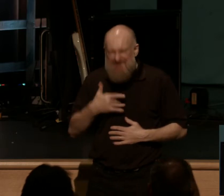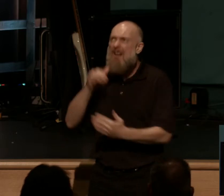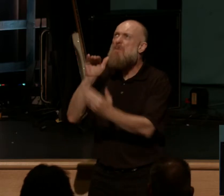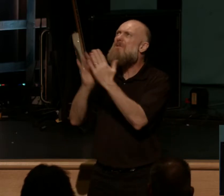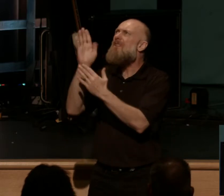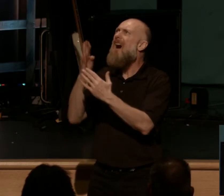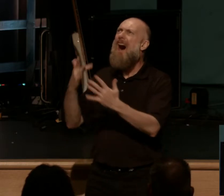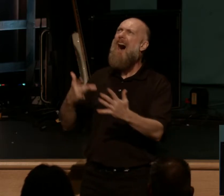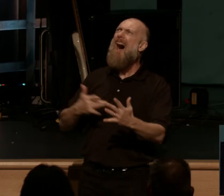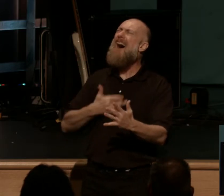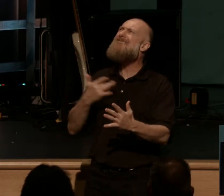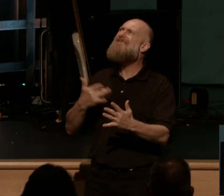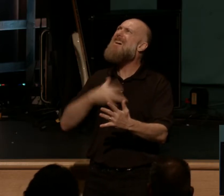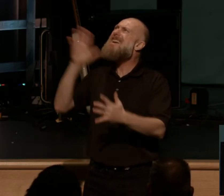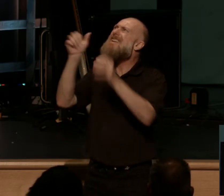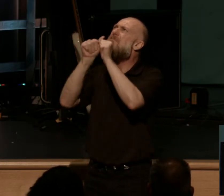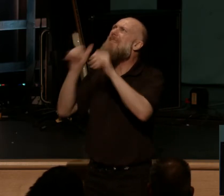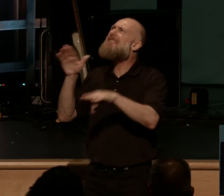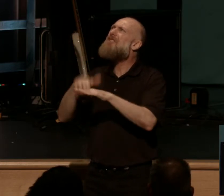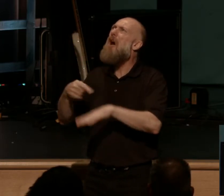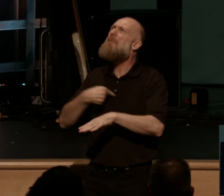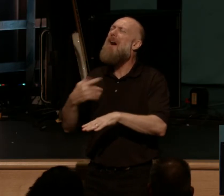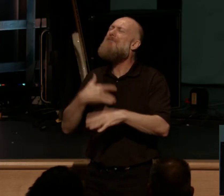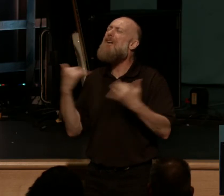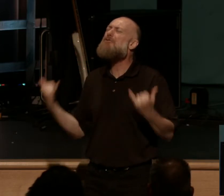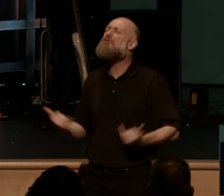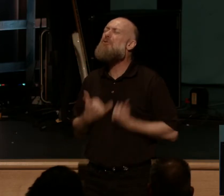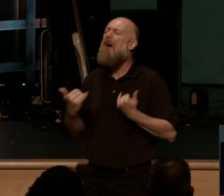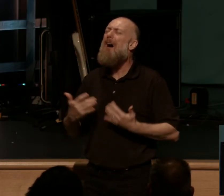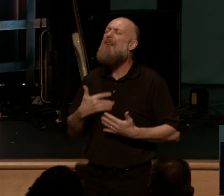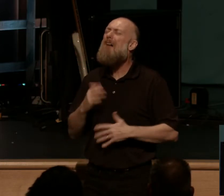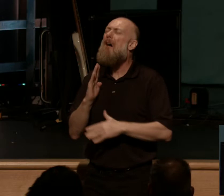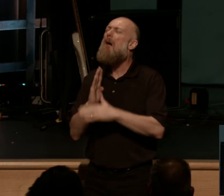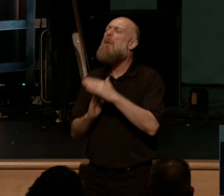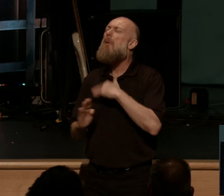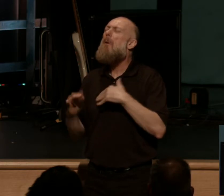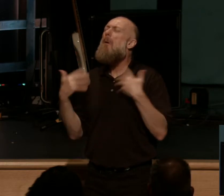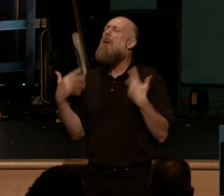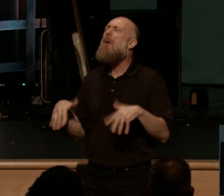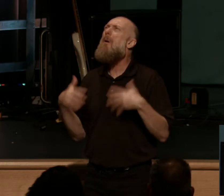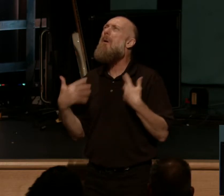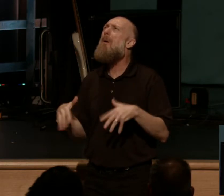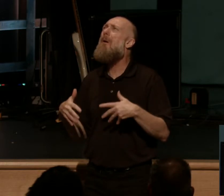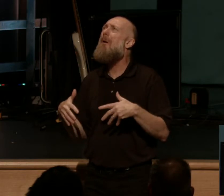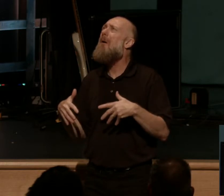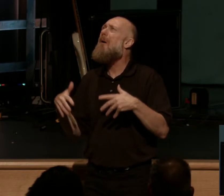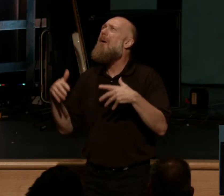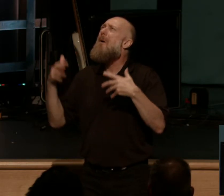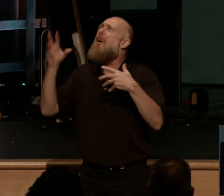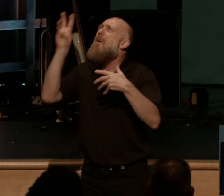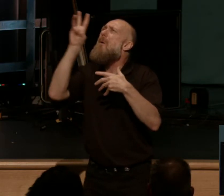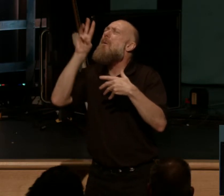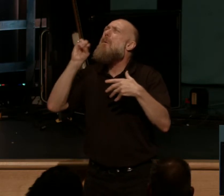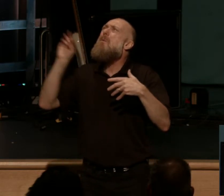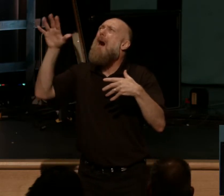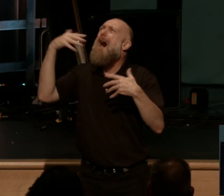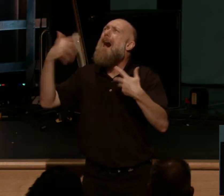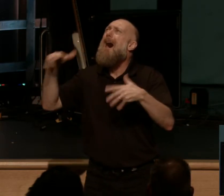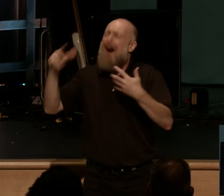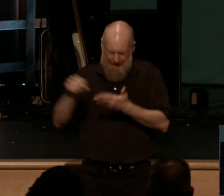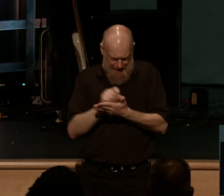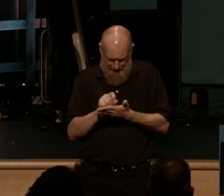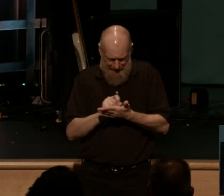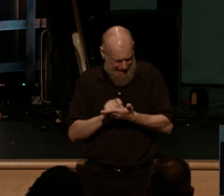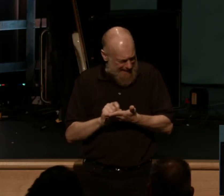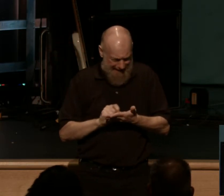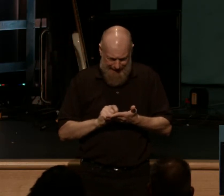comes, and you just feel the favor of God and the joy of God, and you're so humbled by God, and you're so in awe of God, and you worship God, and you're writing, and you